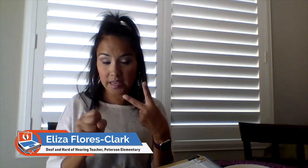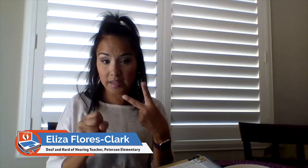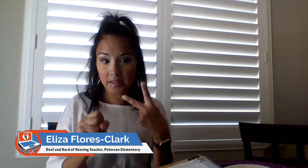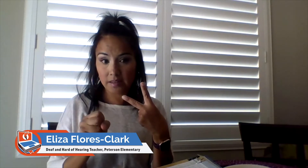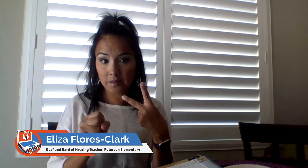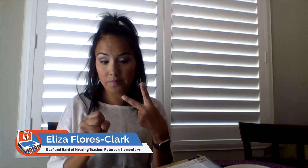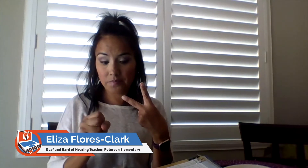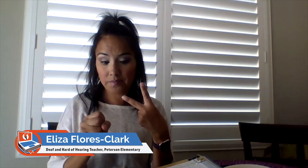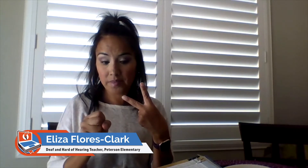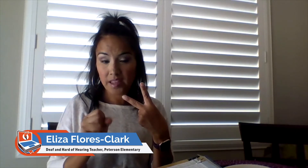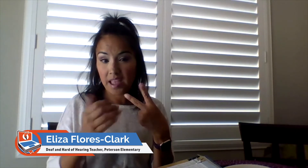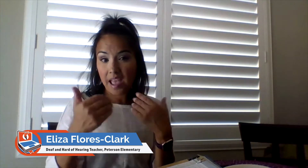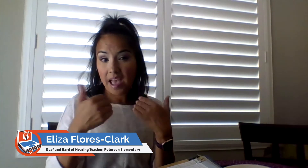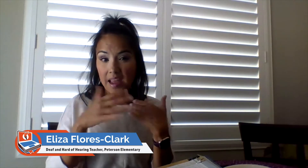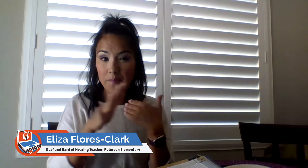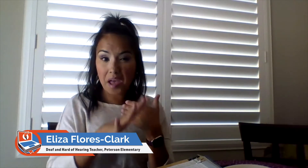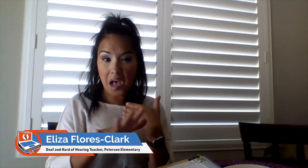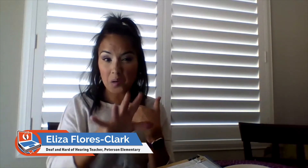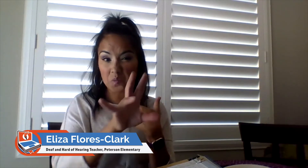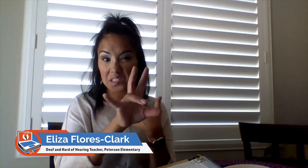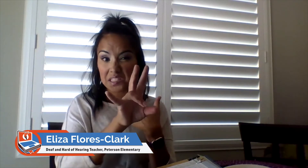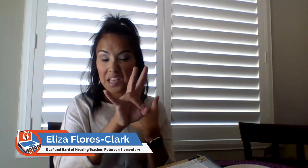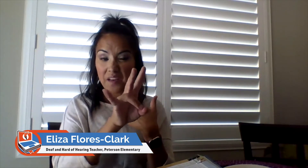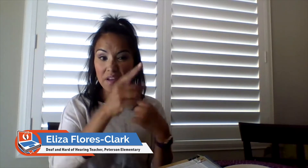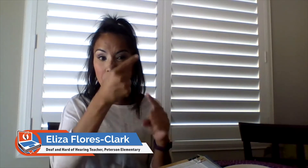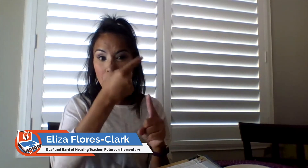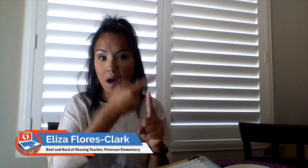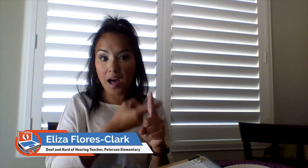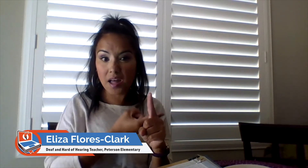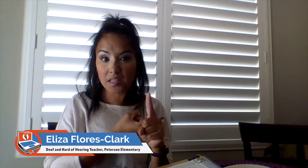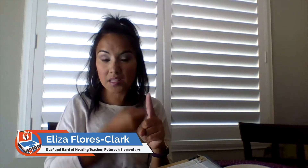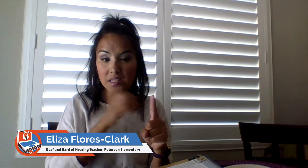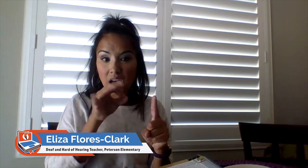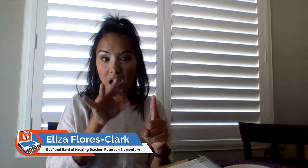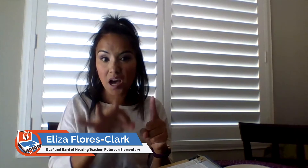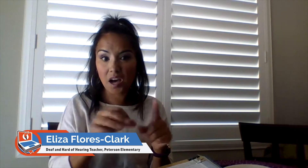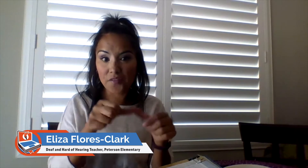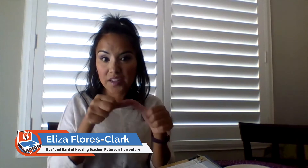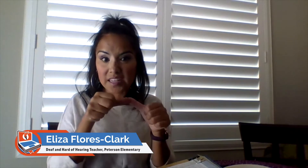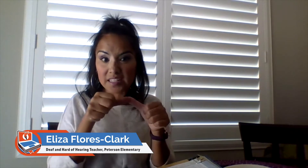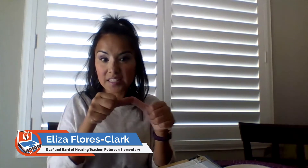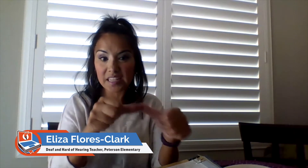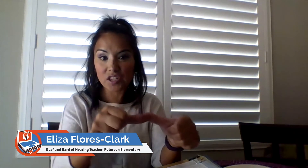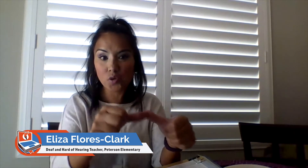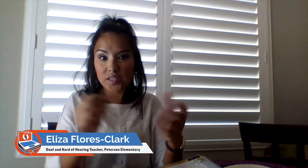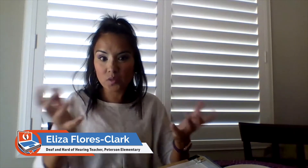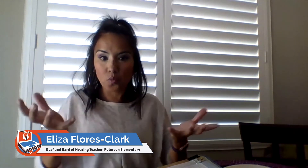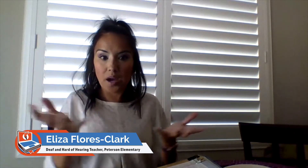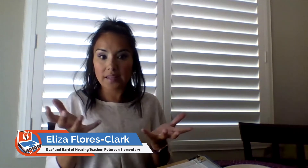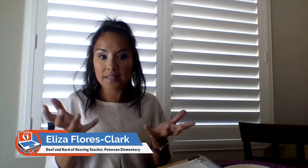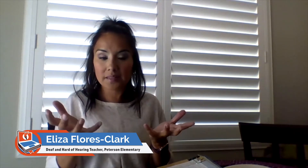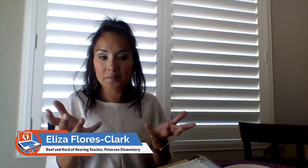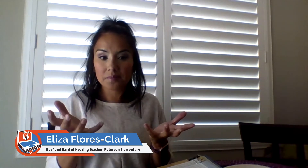Season had about 7 months of continuous